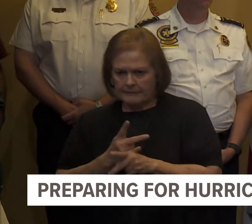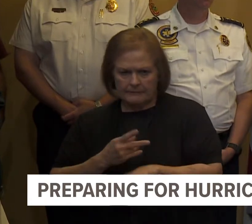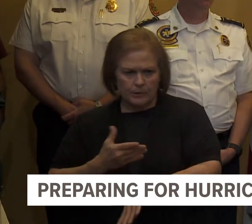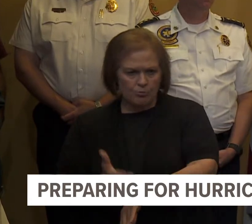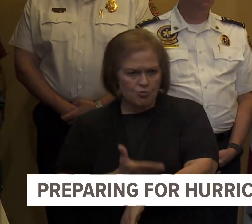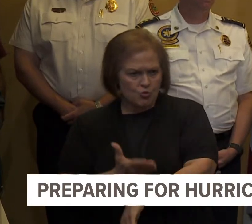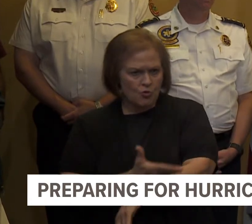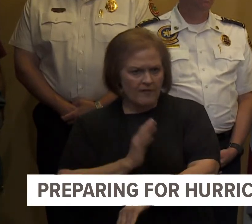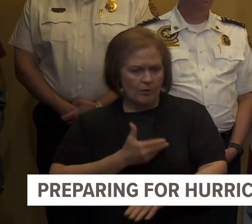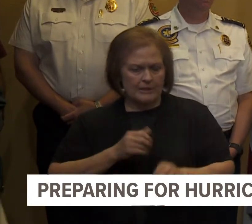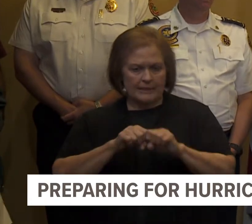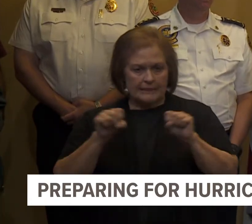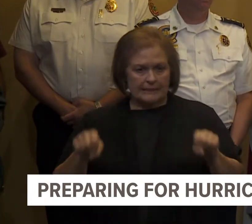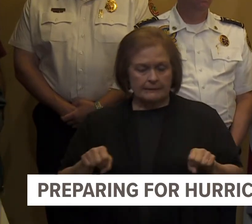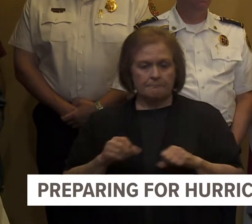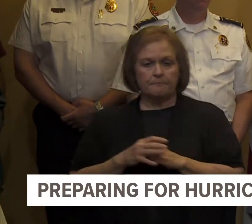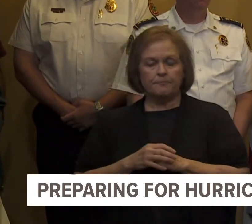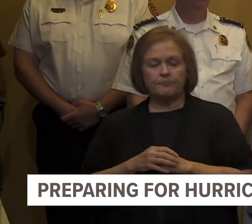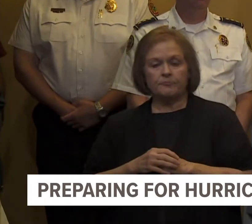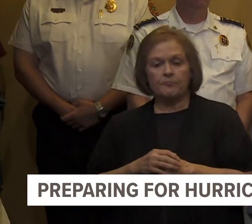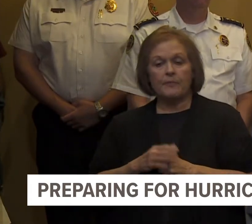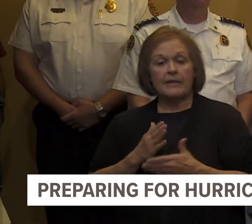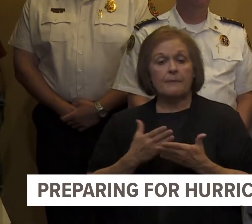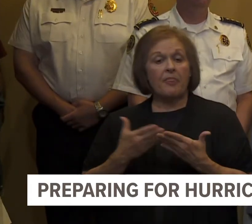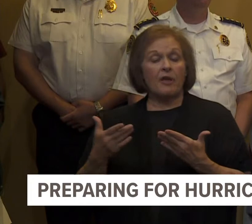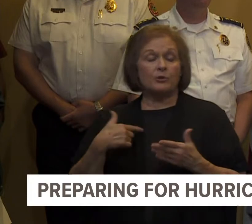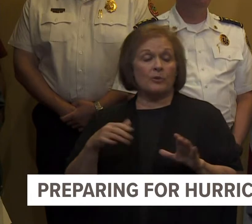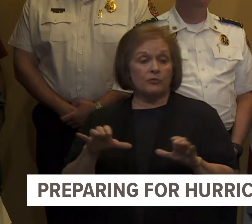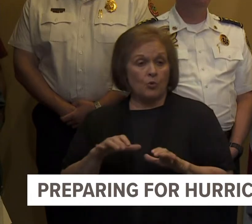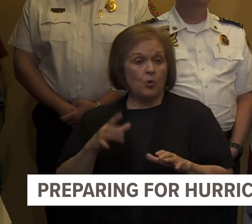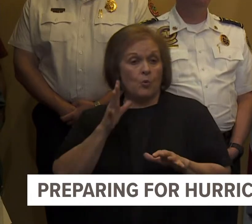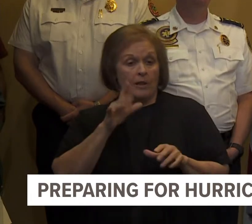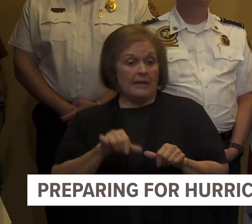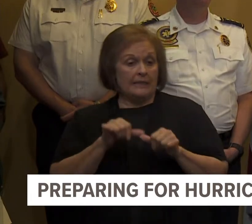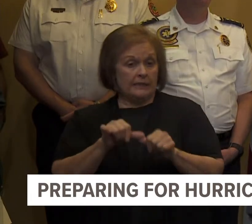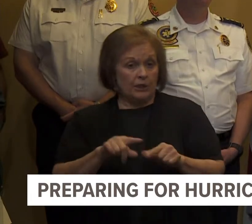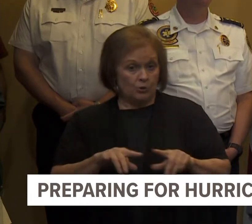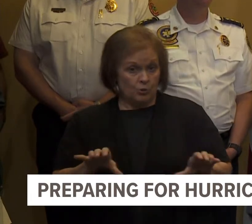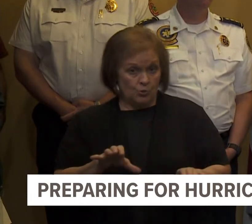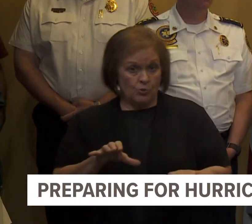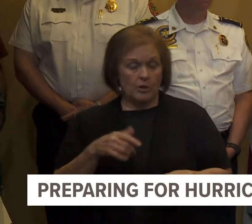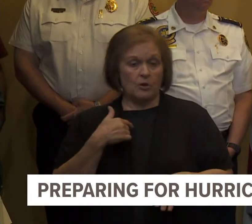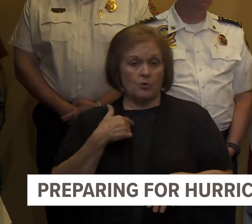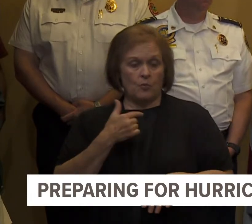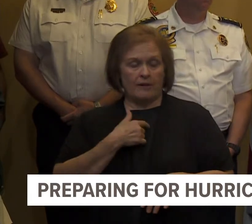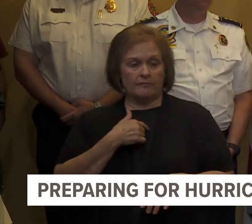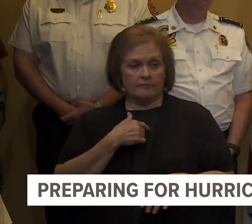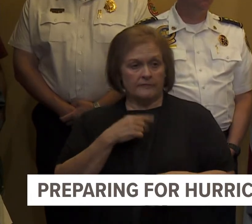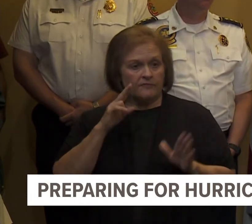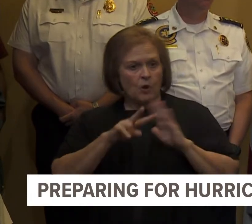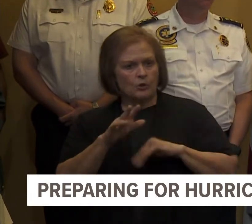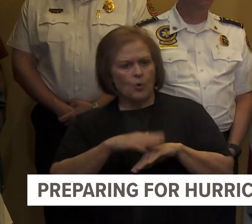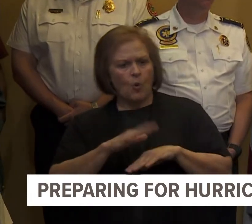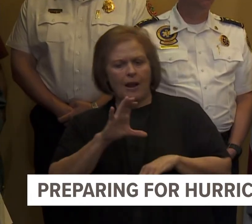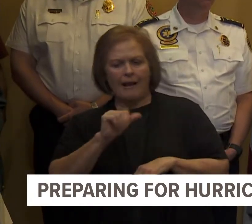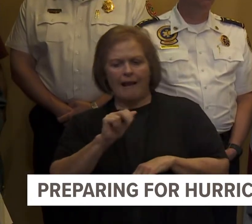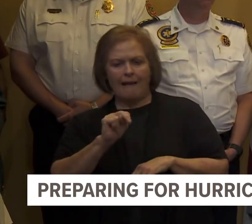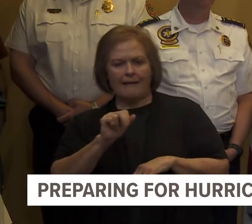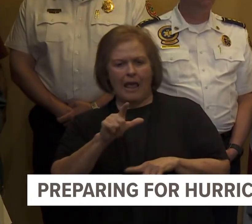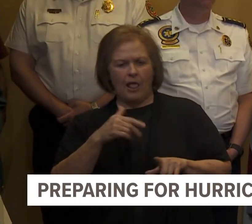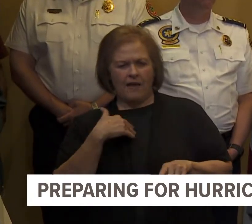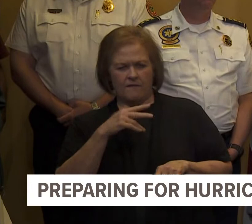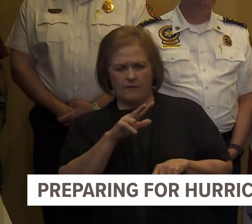systems. A couple of things that we've been doing and we continue to do is we have been focusing on our canals. We have